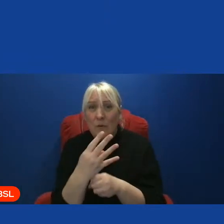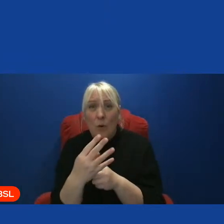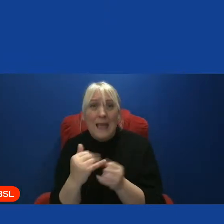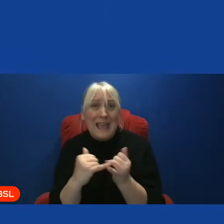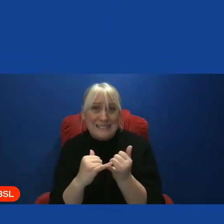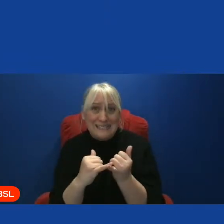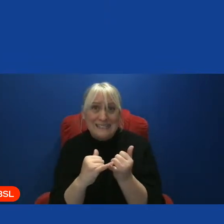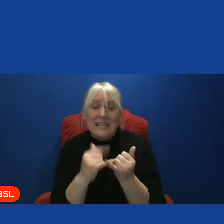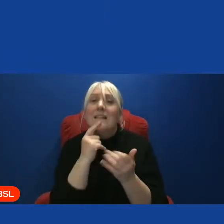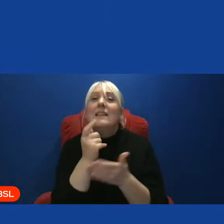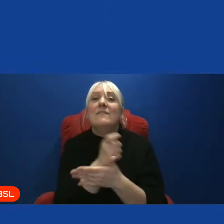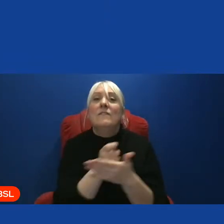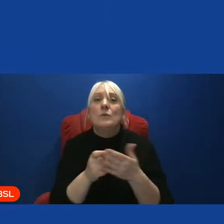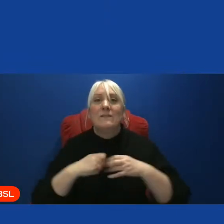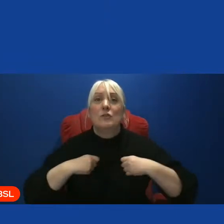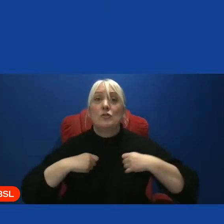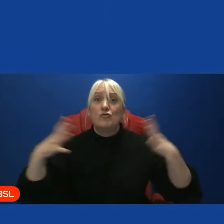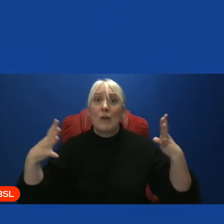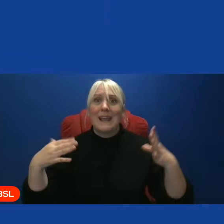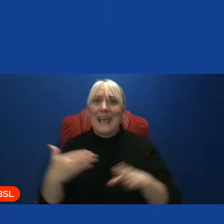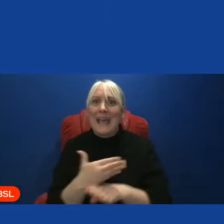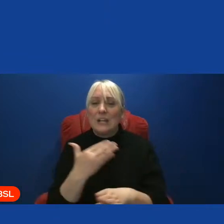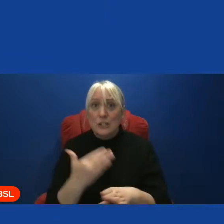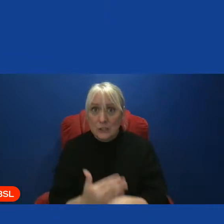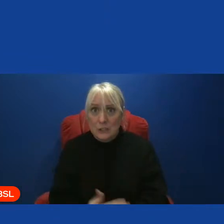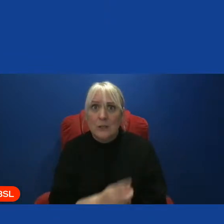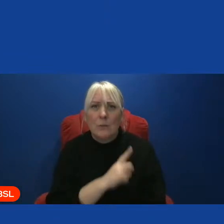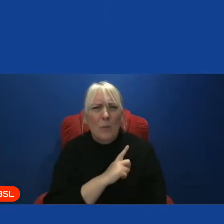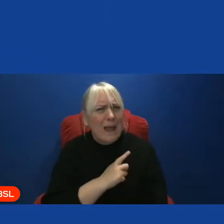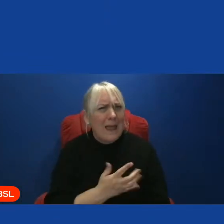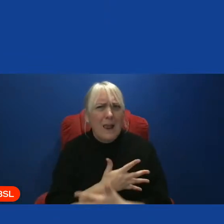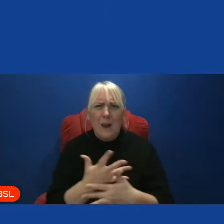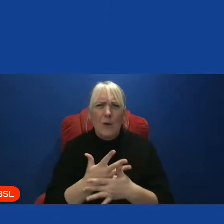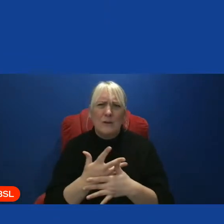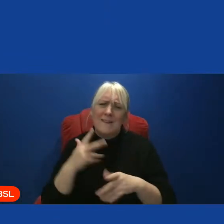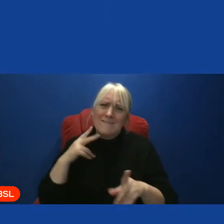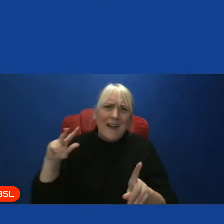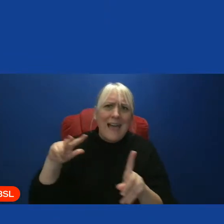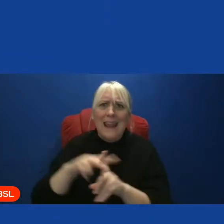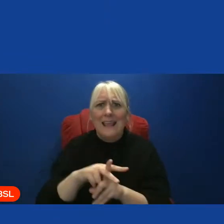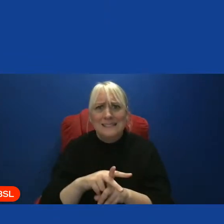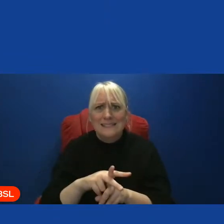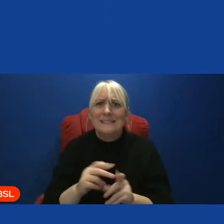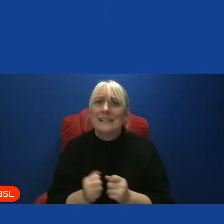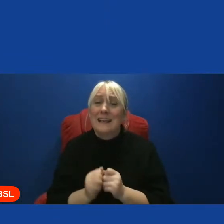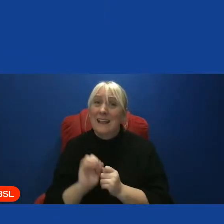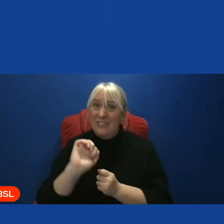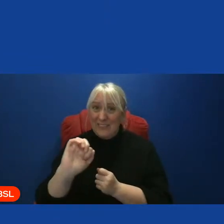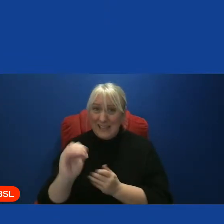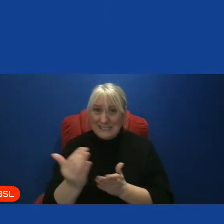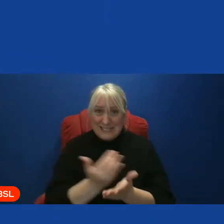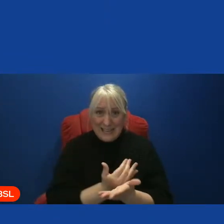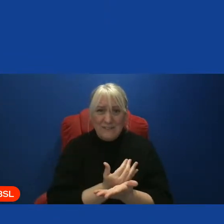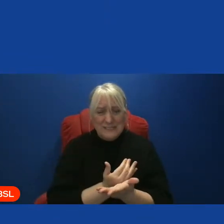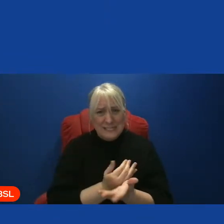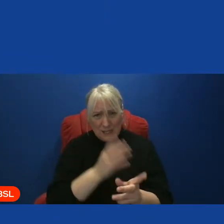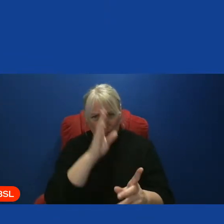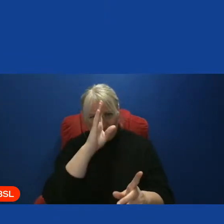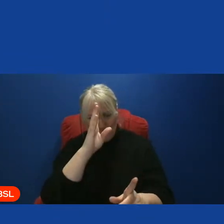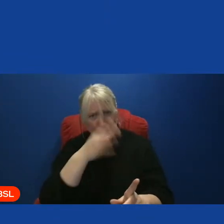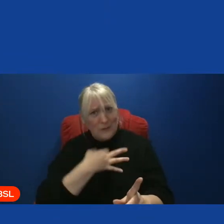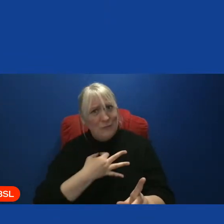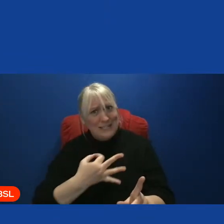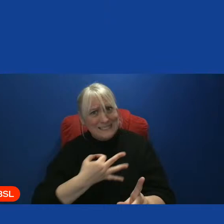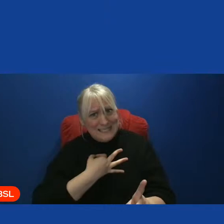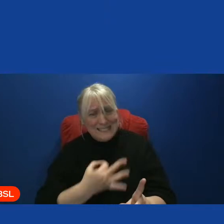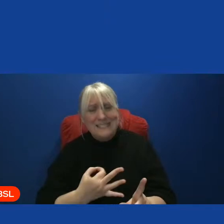for strike action due to the shocking levels of violence, safety compromises and worker exploitation that